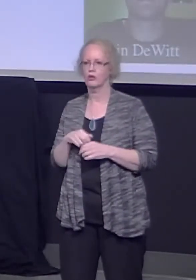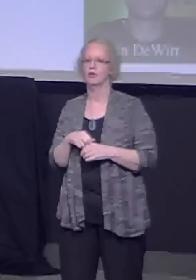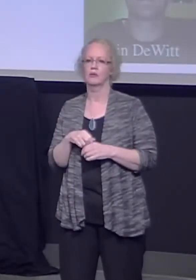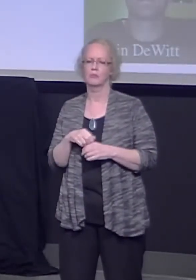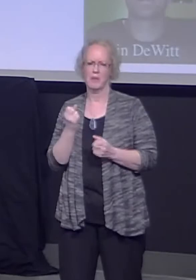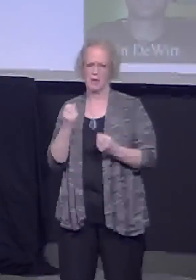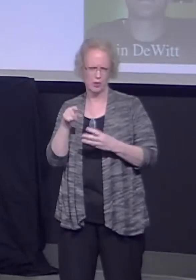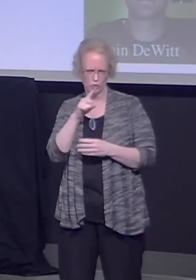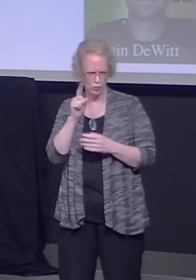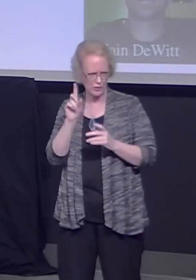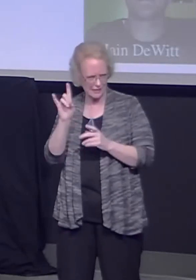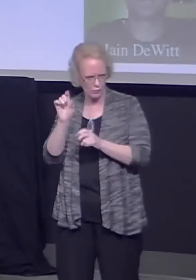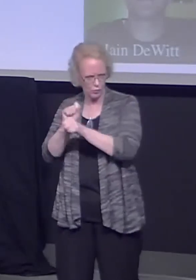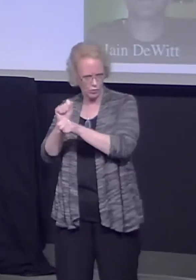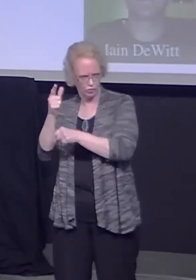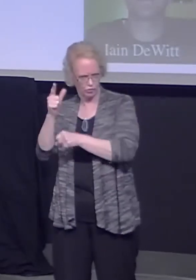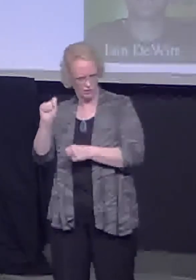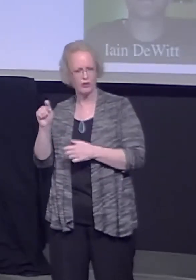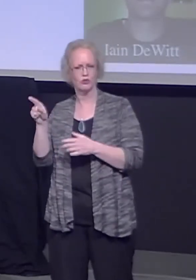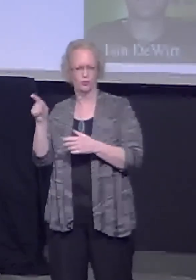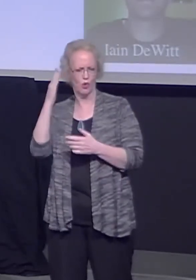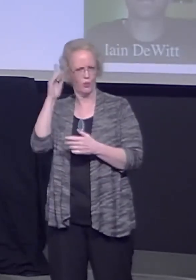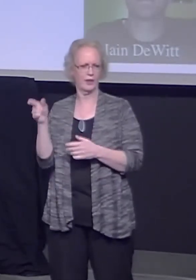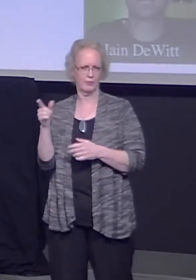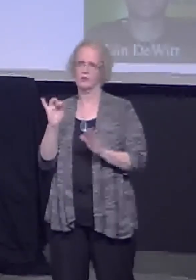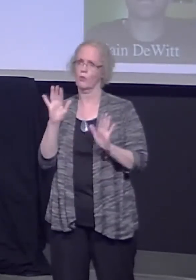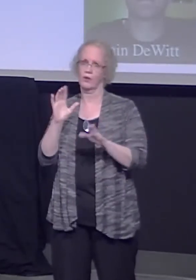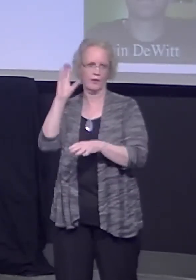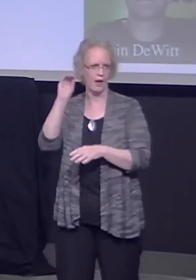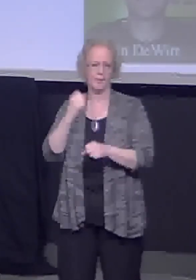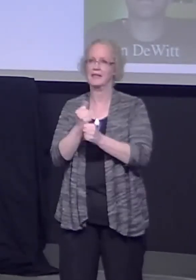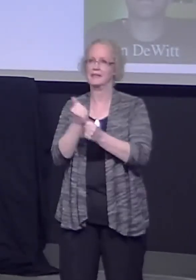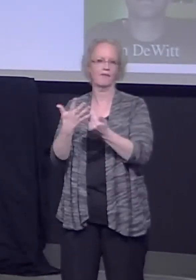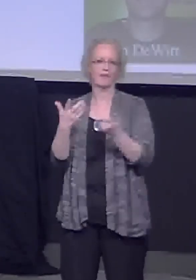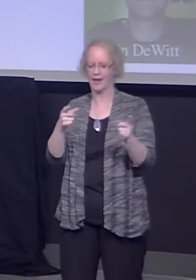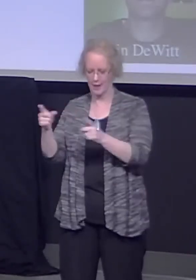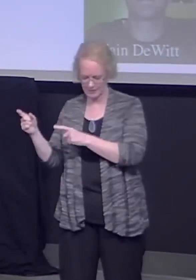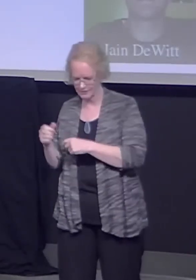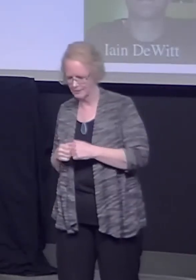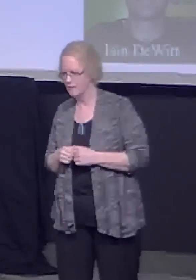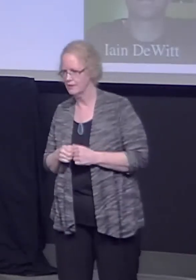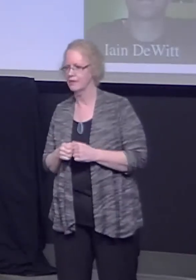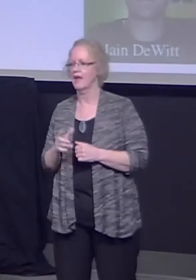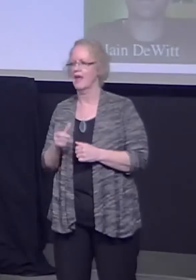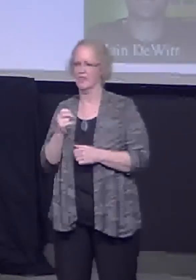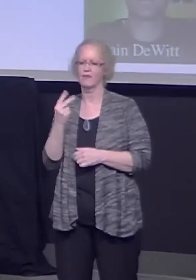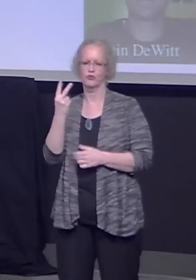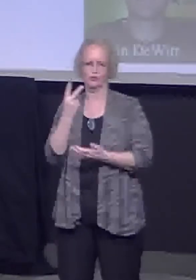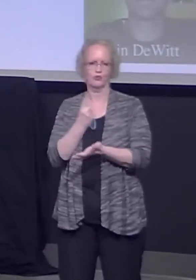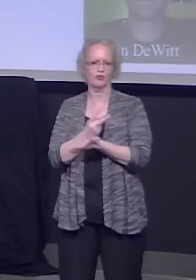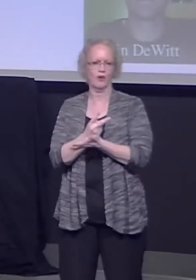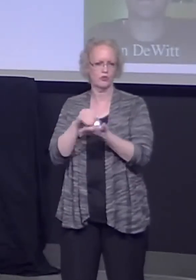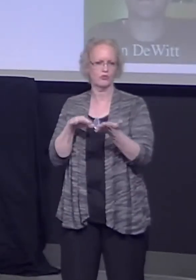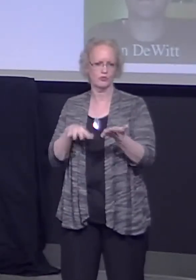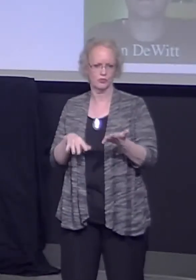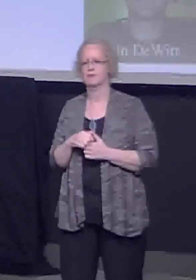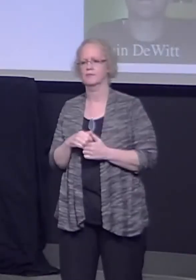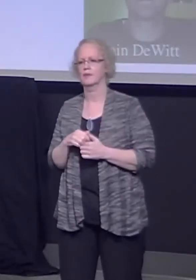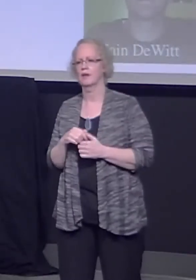John. Wonderful guy who makes everything happen. And Ian DeWitt and Mark Chevier were the two graduate students who I mentioned in my